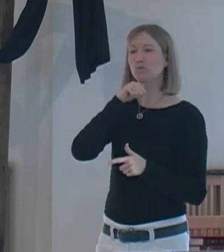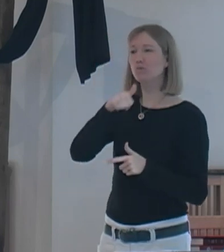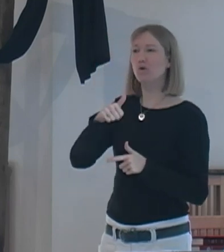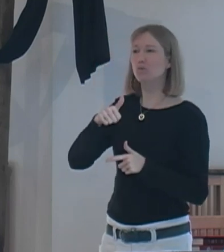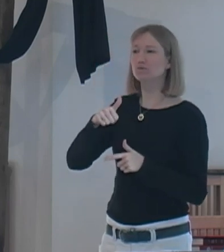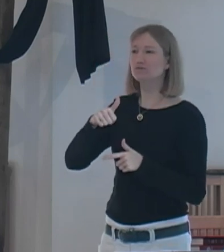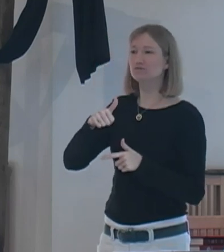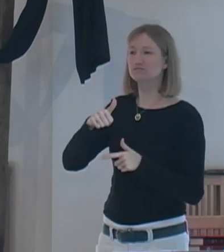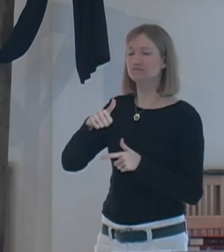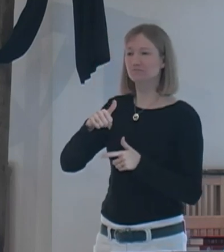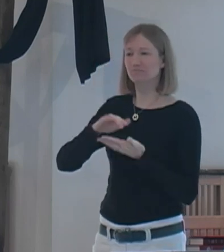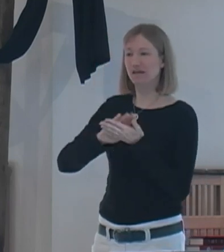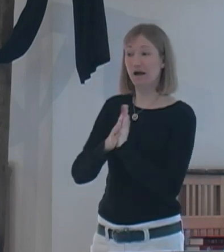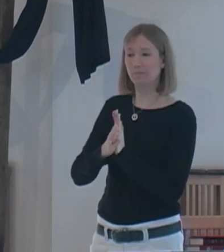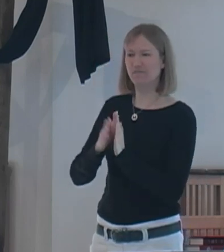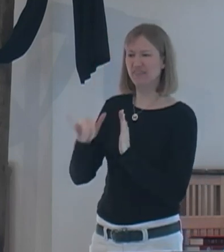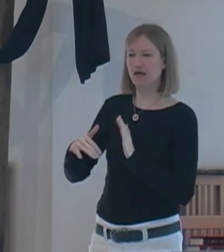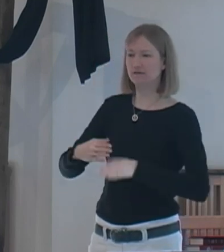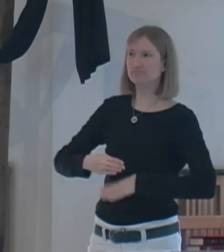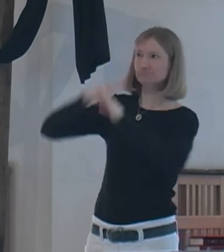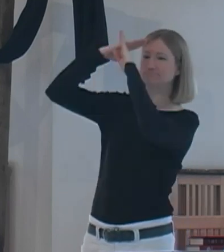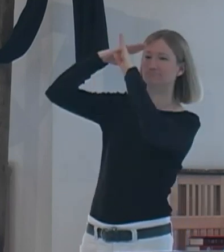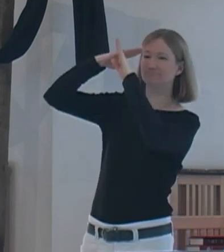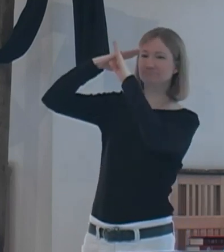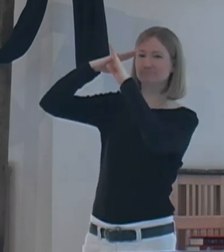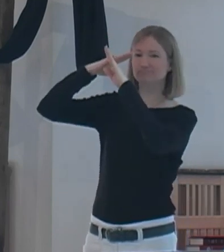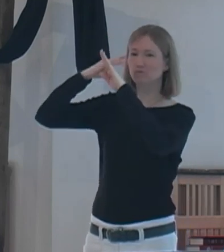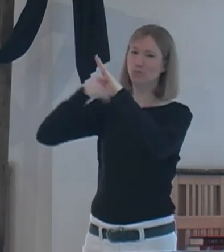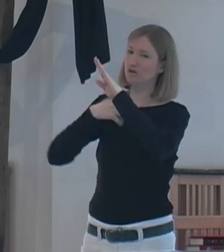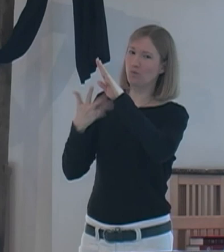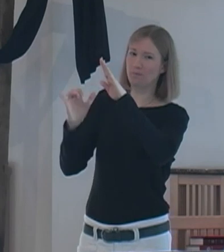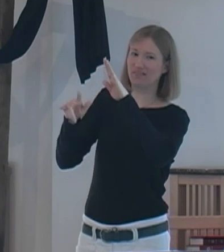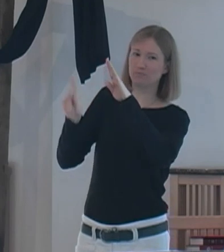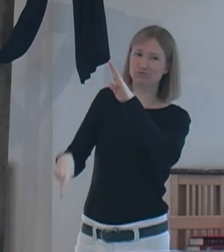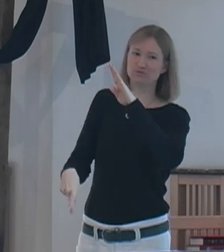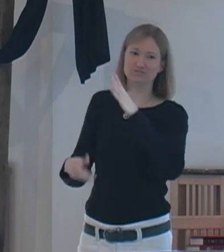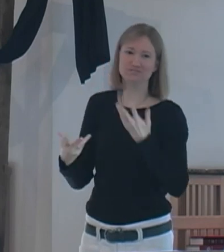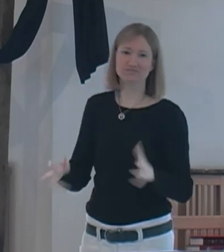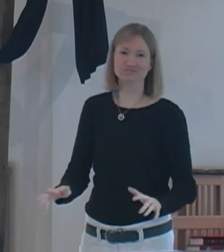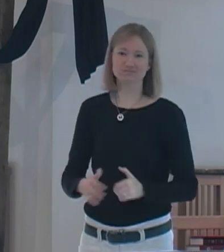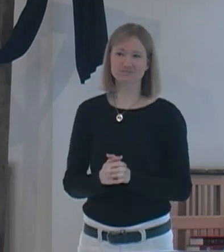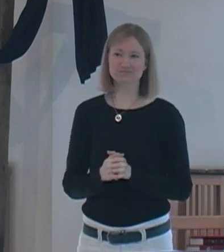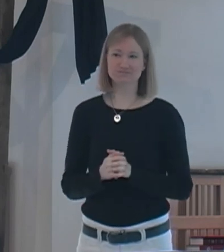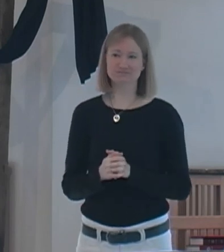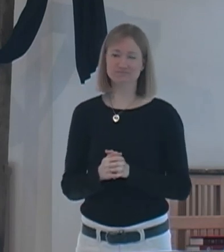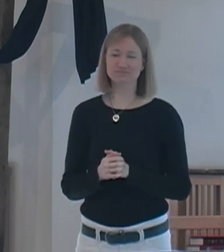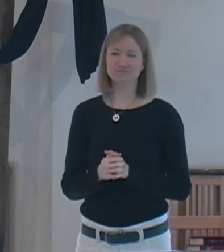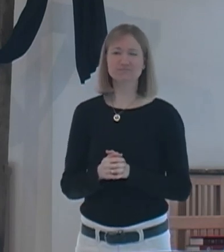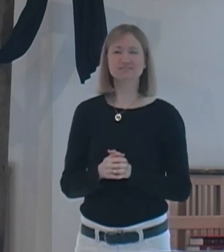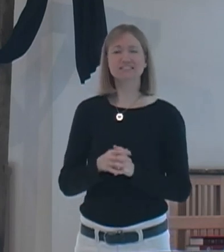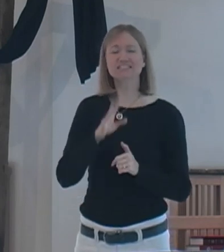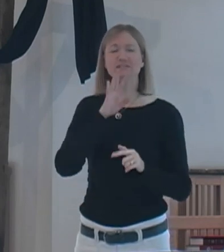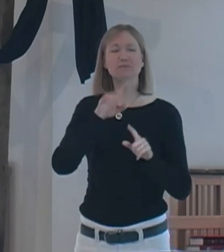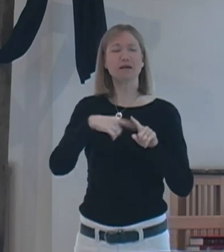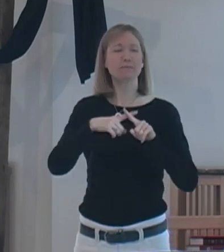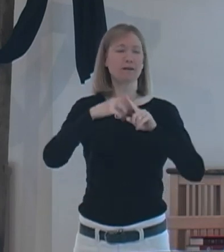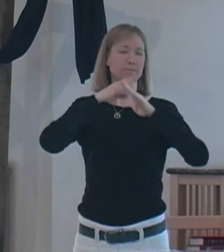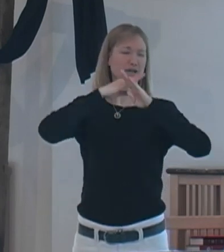up between somebody and God. And just speaking of barriers in general, I